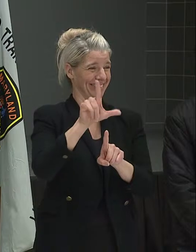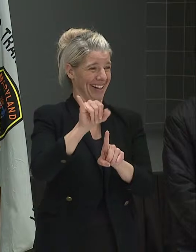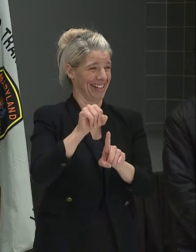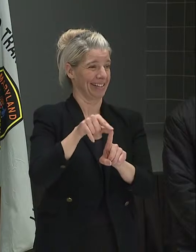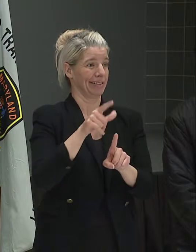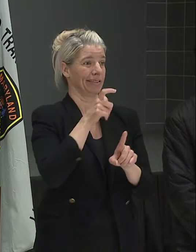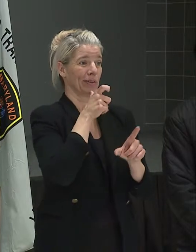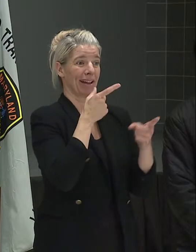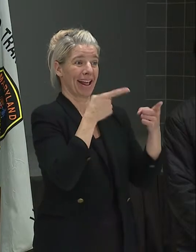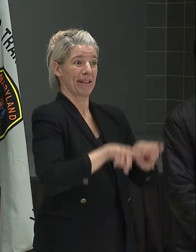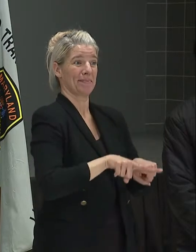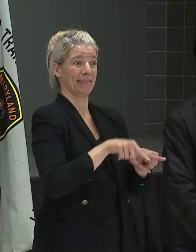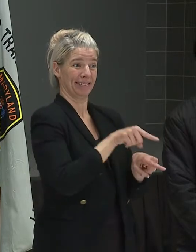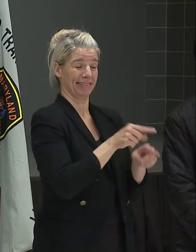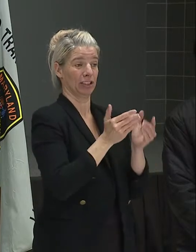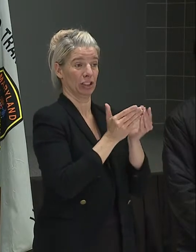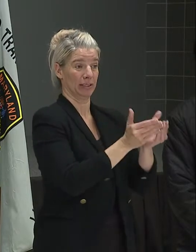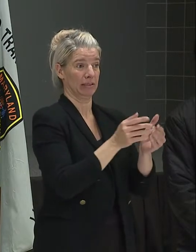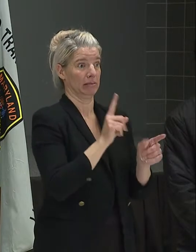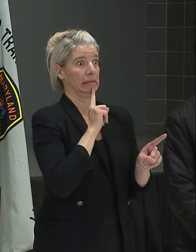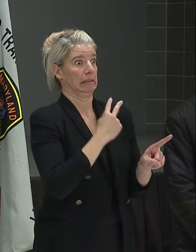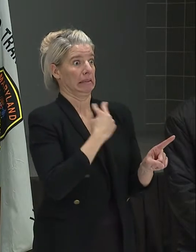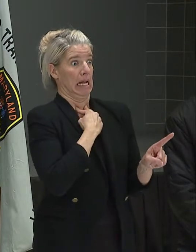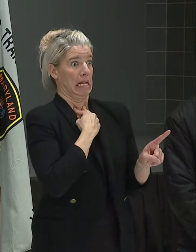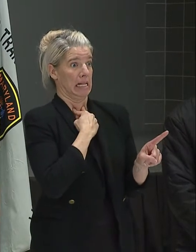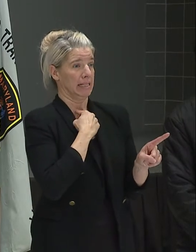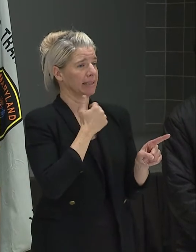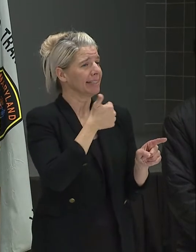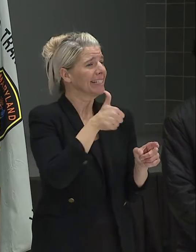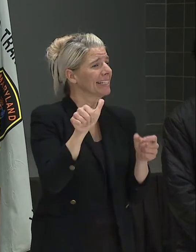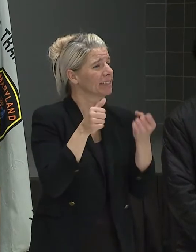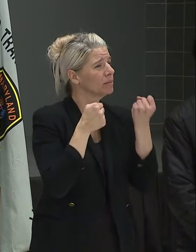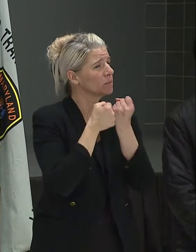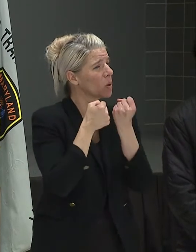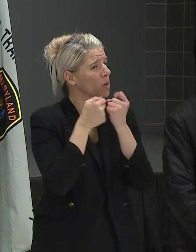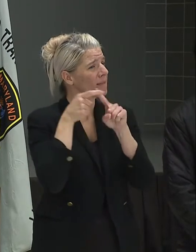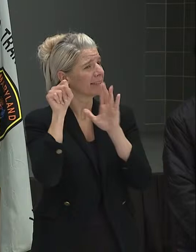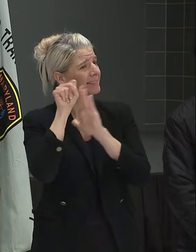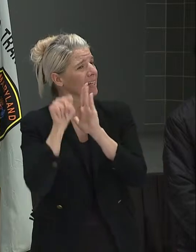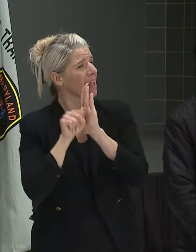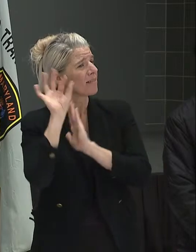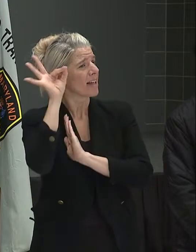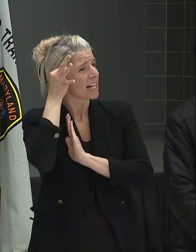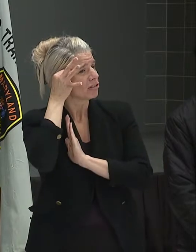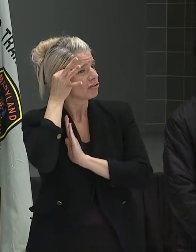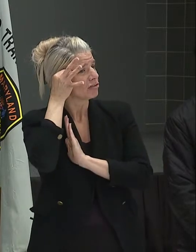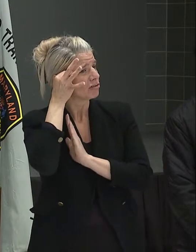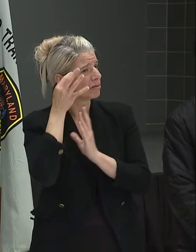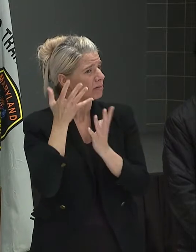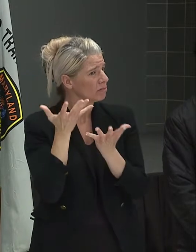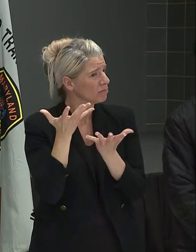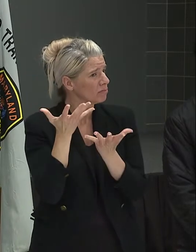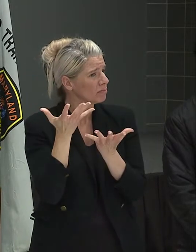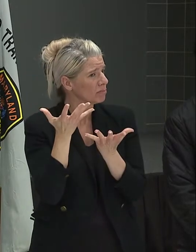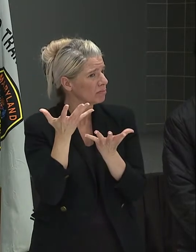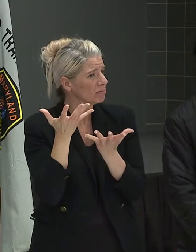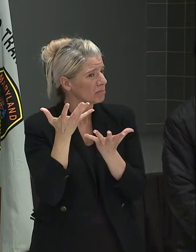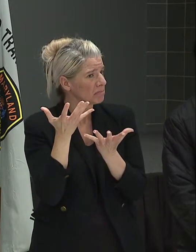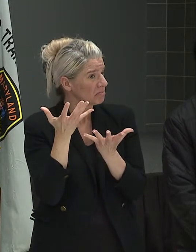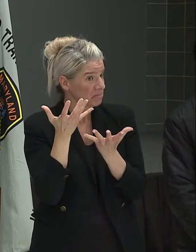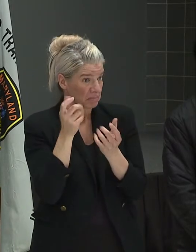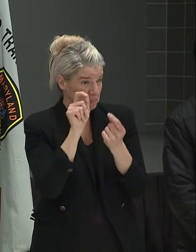port. Is there any support from state or even federal support that you're looking to create that specifically helps them